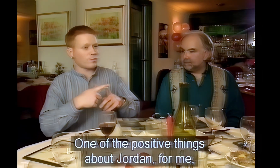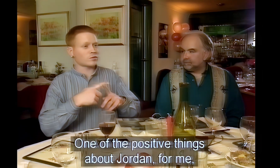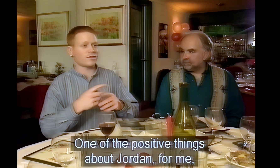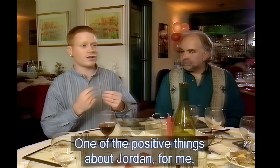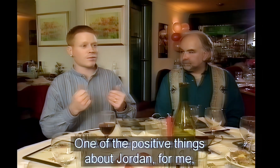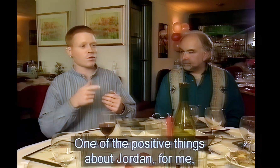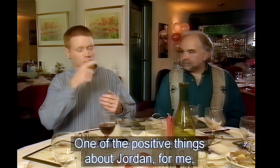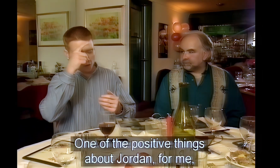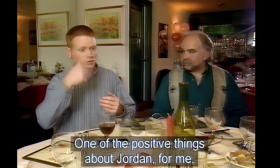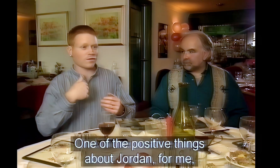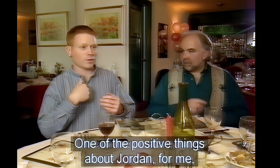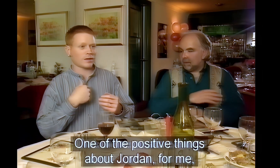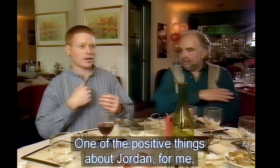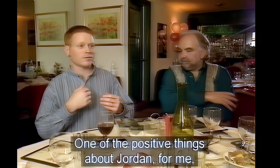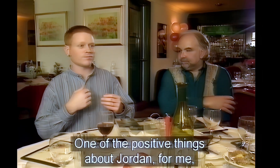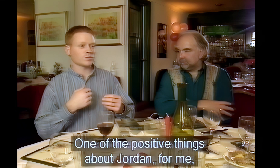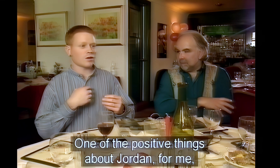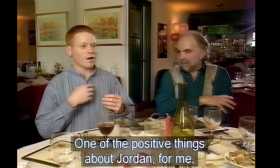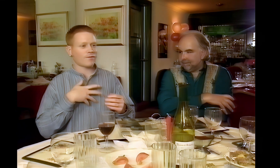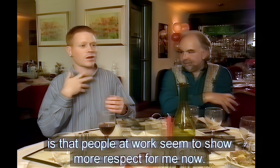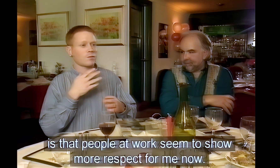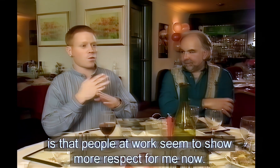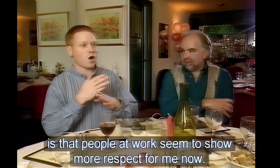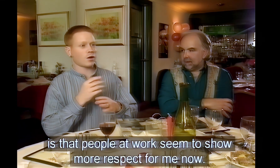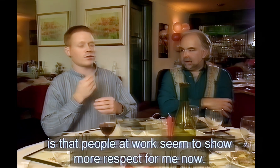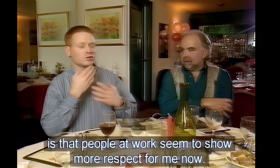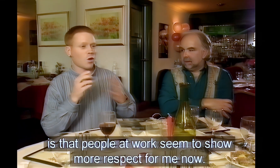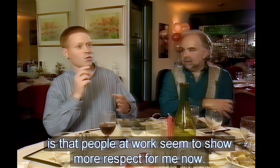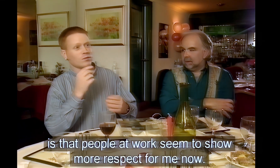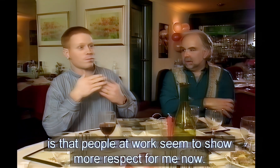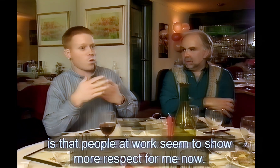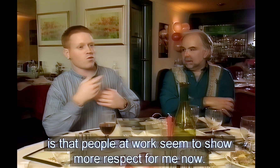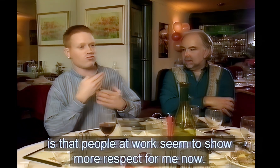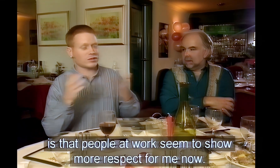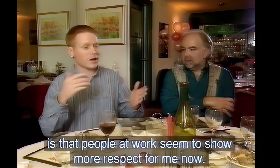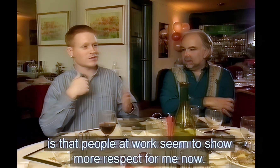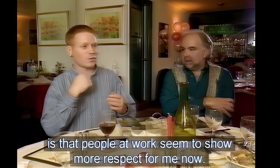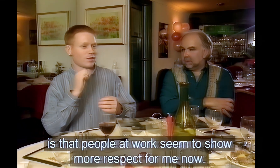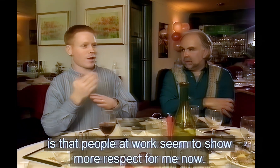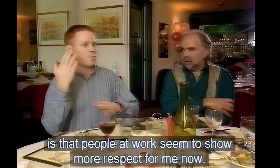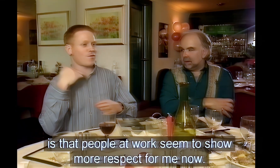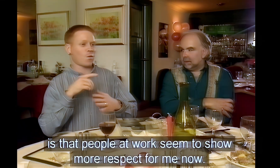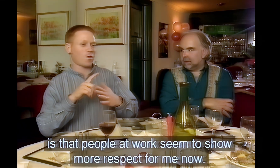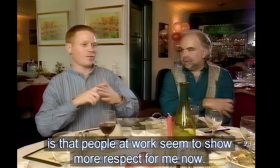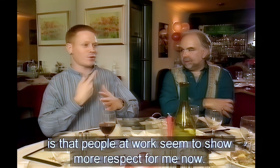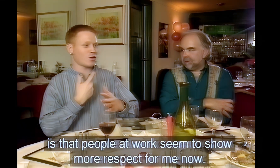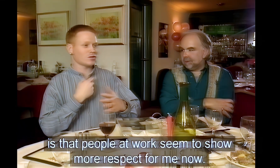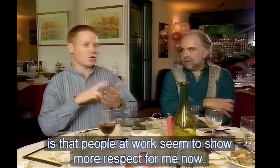One of the positive things about Jordan for me was the people at work seem to show more respect for me now than before I went